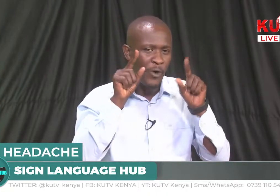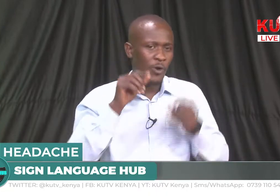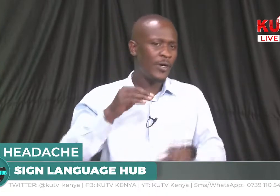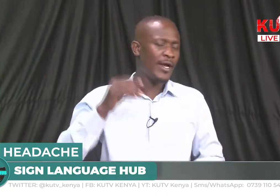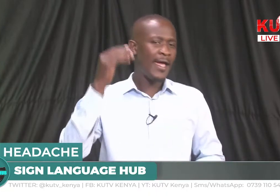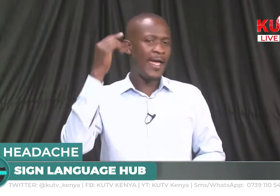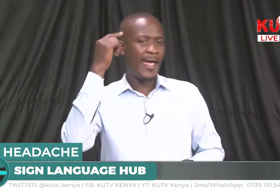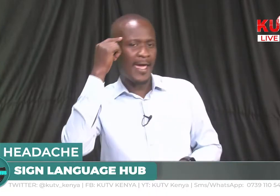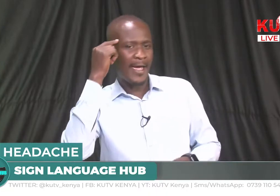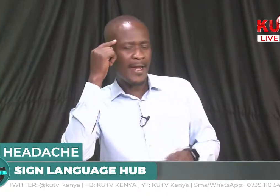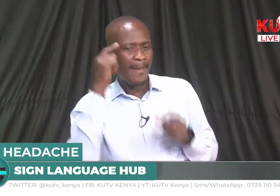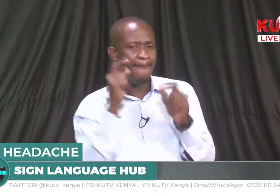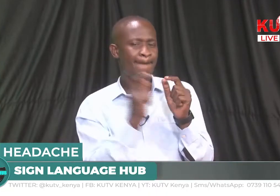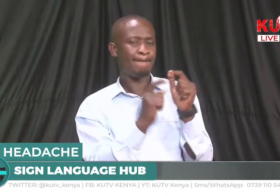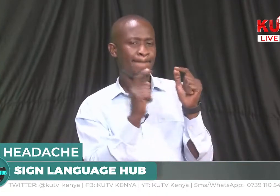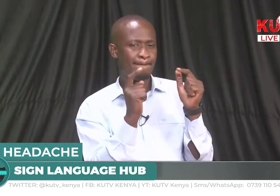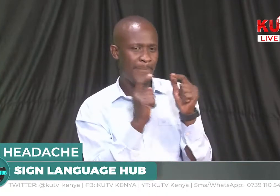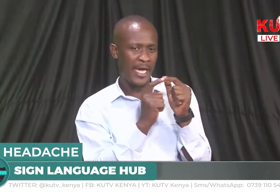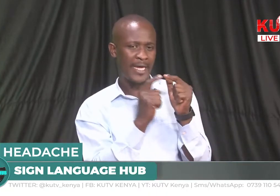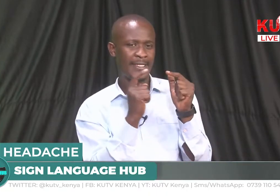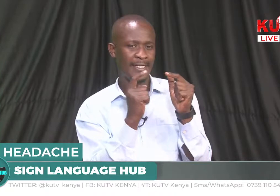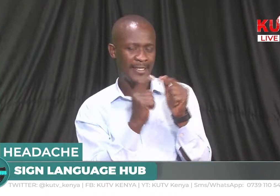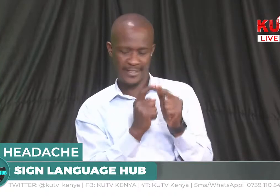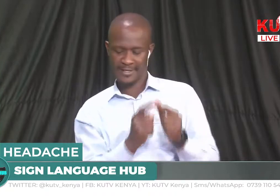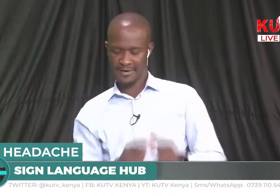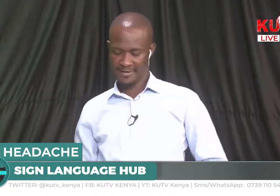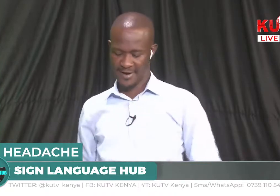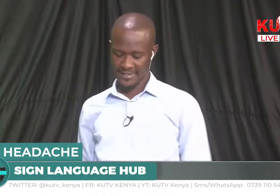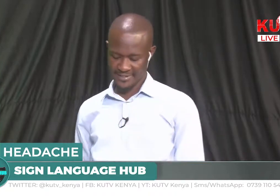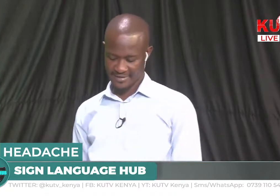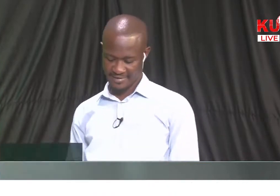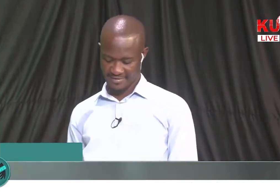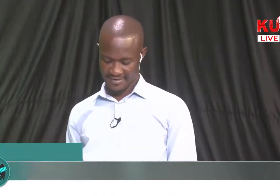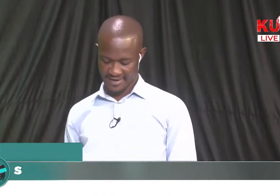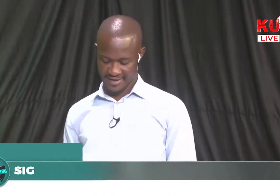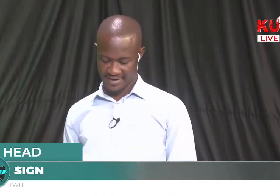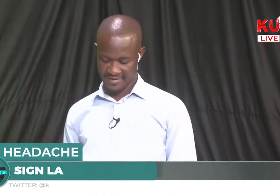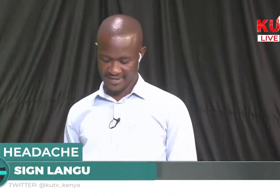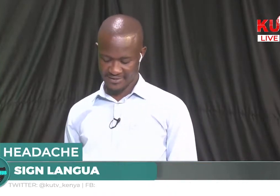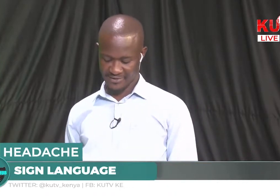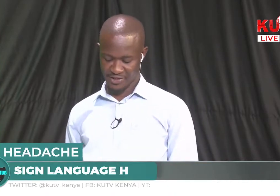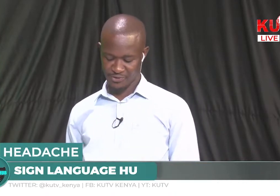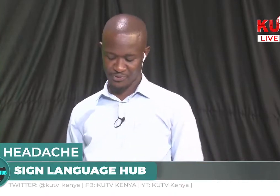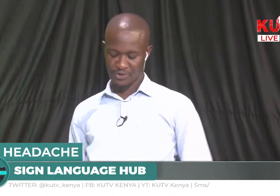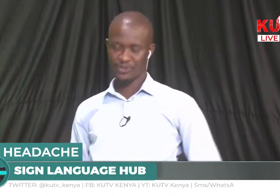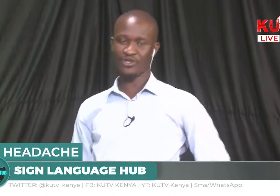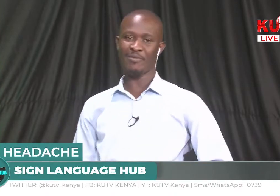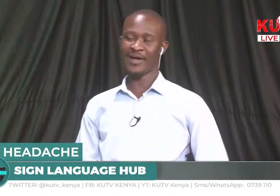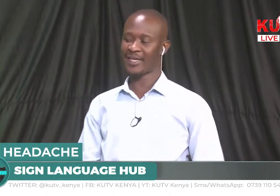or head pain, all right? Let's continue. Stomach